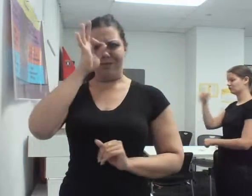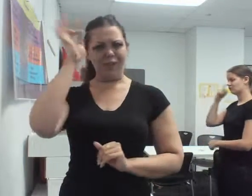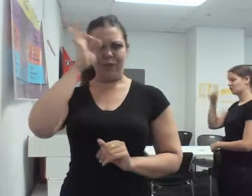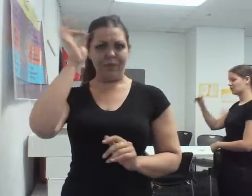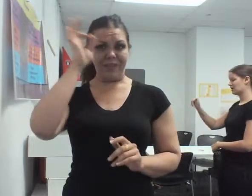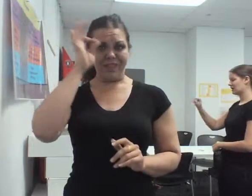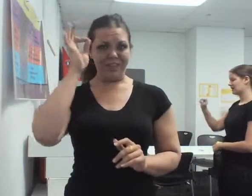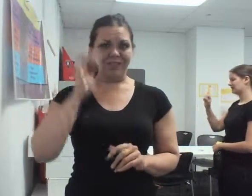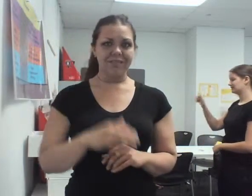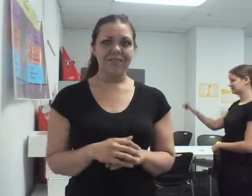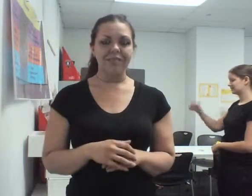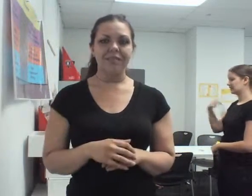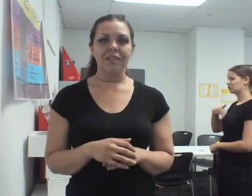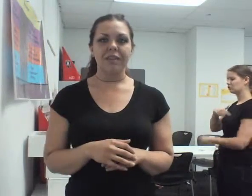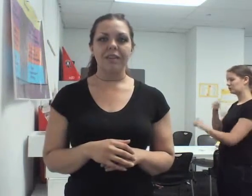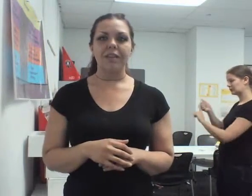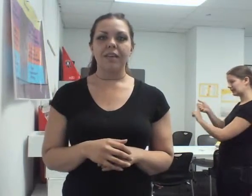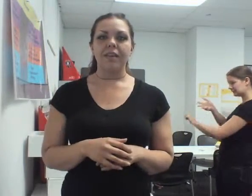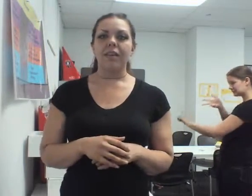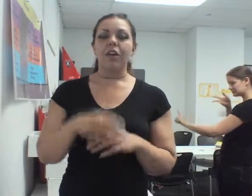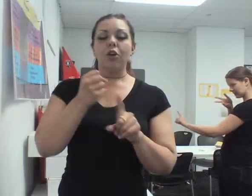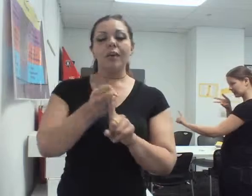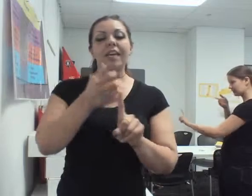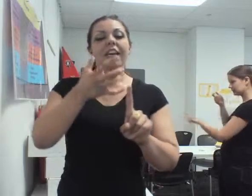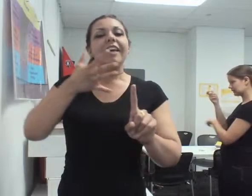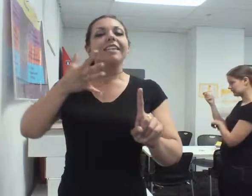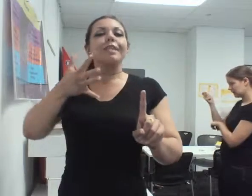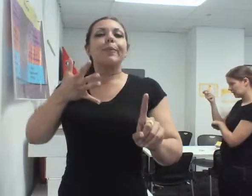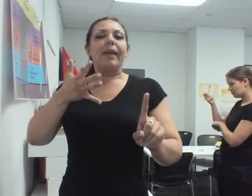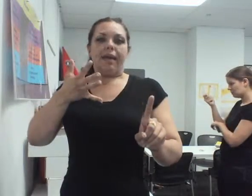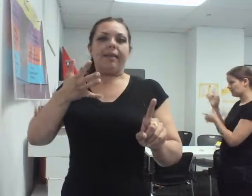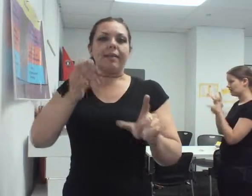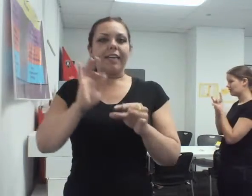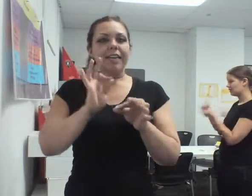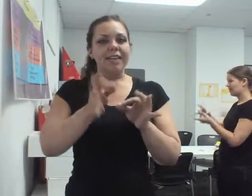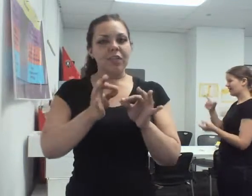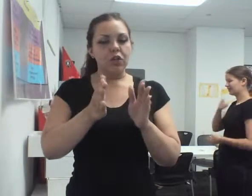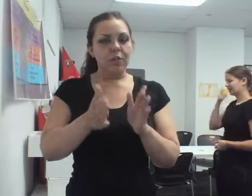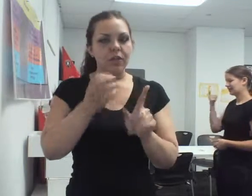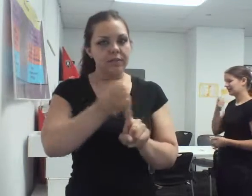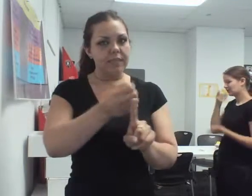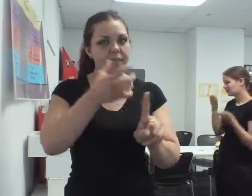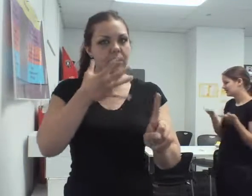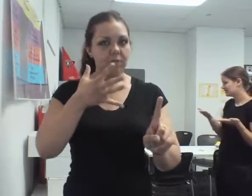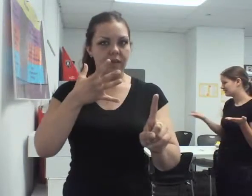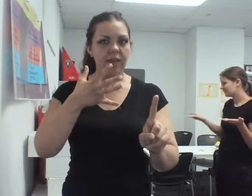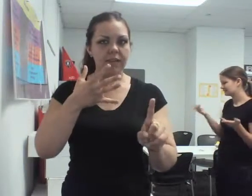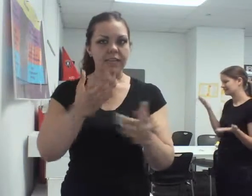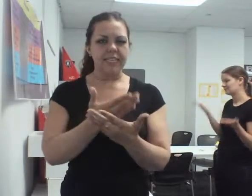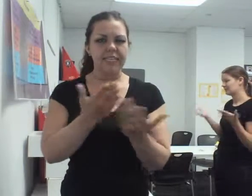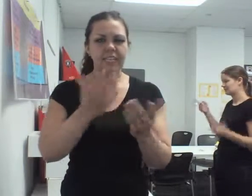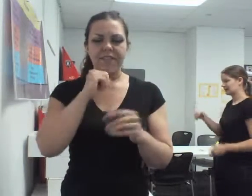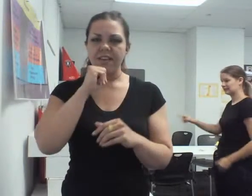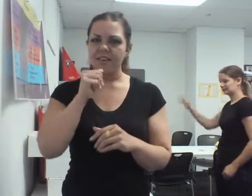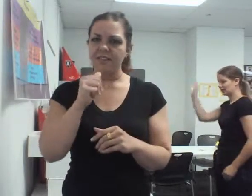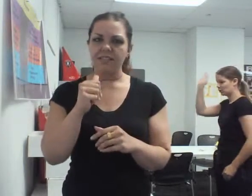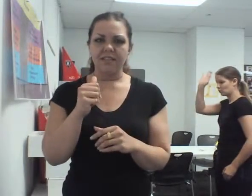we expand a little bit on things that might not be familiar to them. And we also expand a little bit. There's